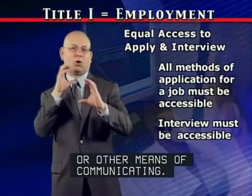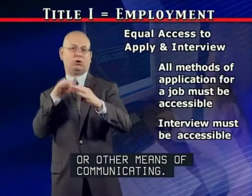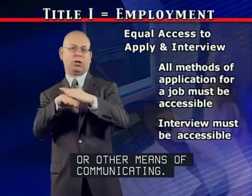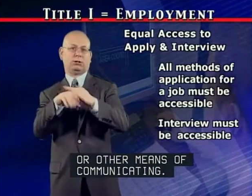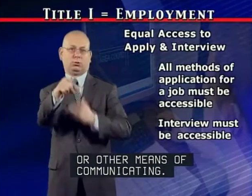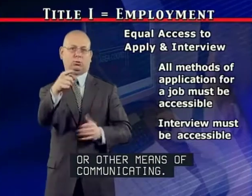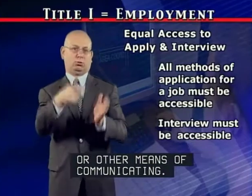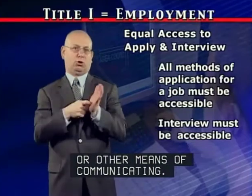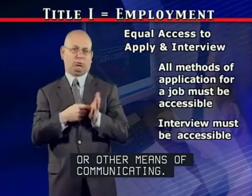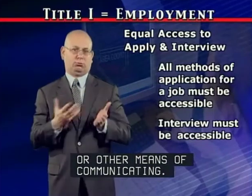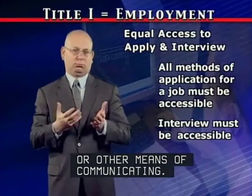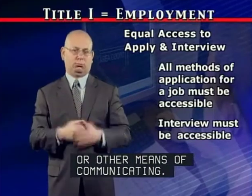or other means of communicating.